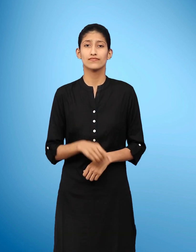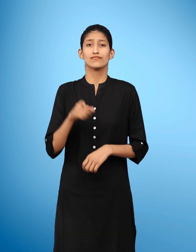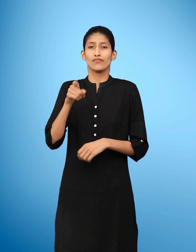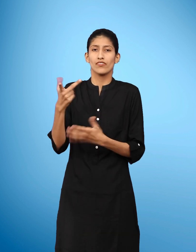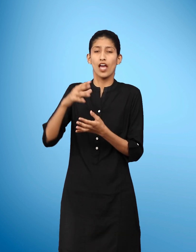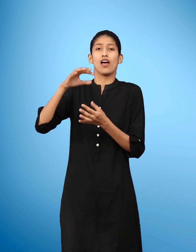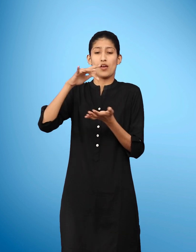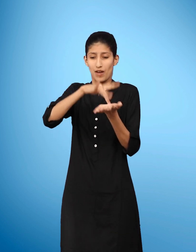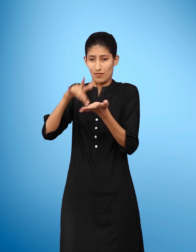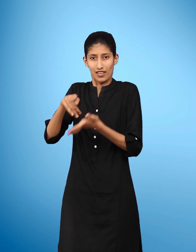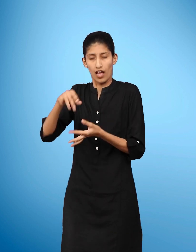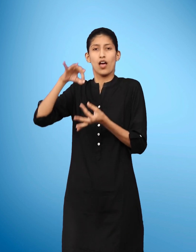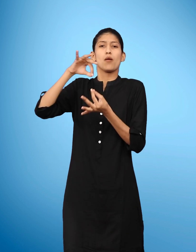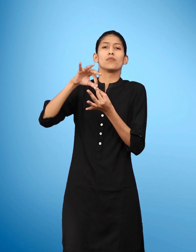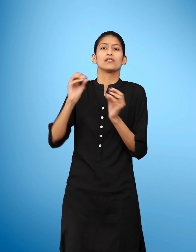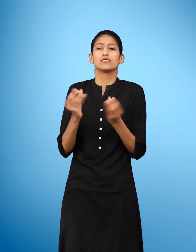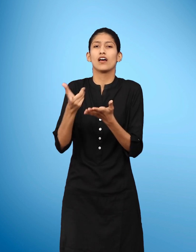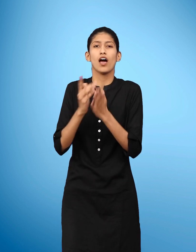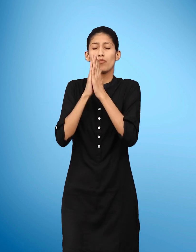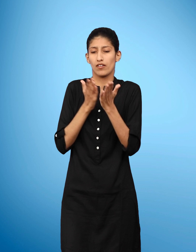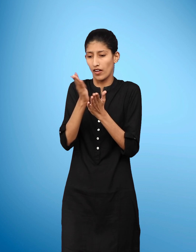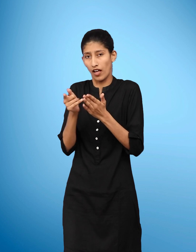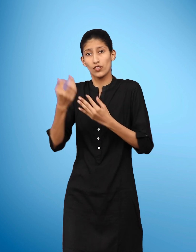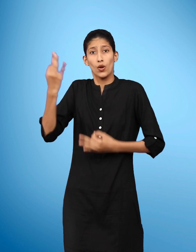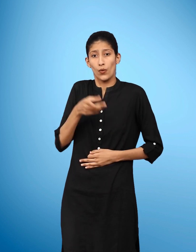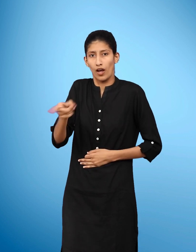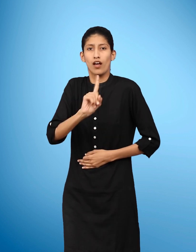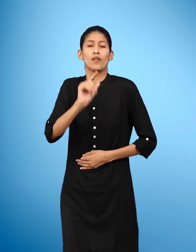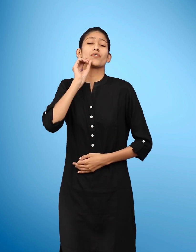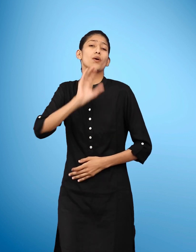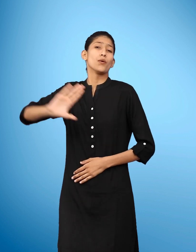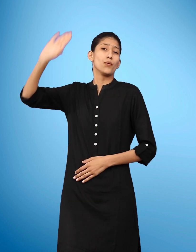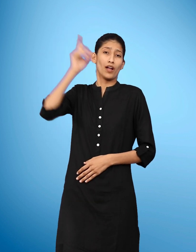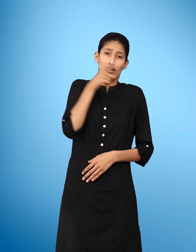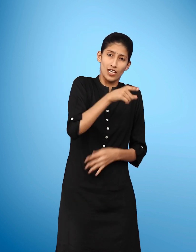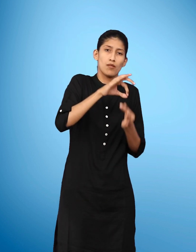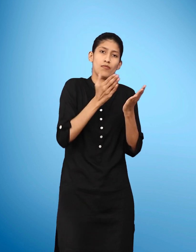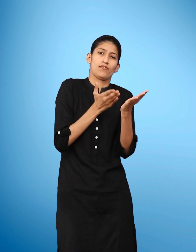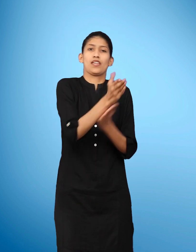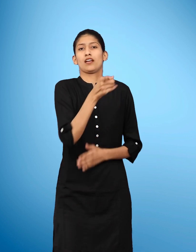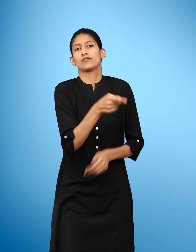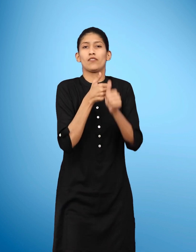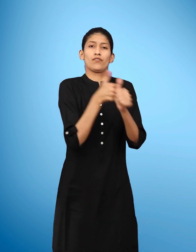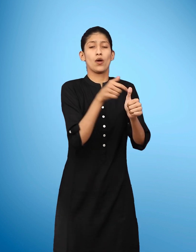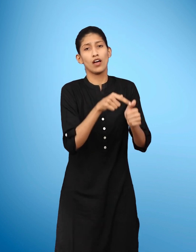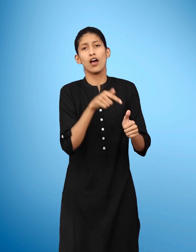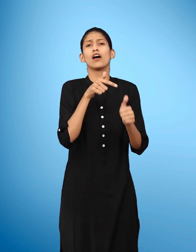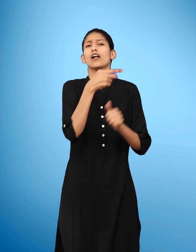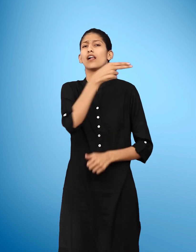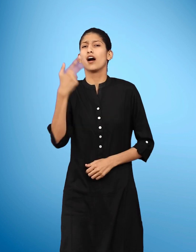The older form of Buddhism, known as Theravada Buddhism, was more popular in these areas.